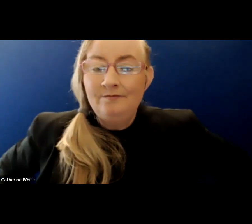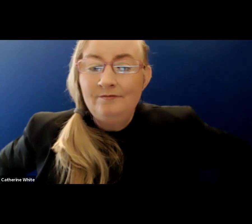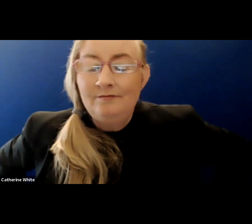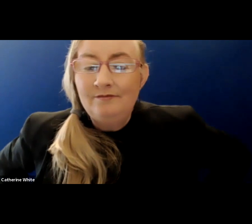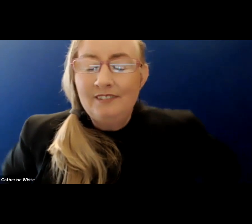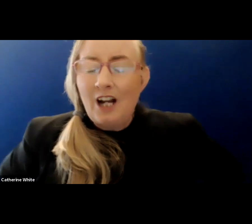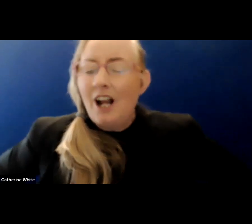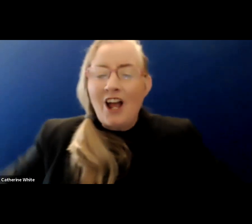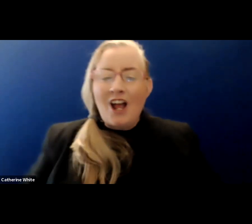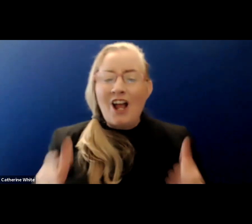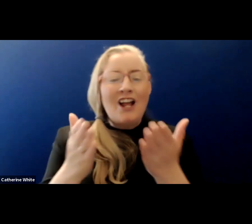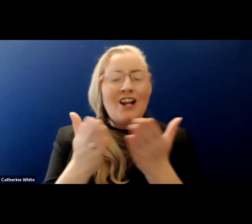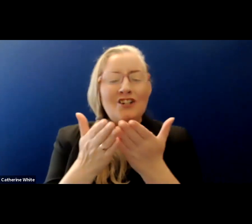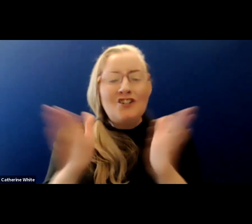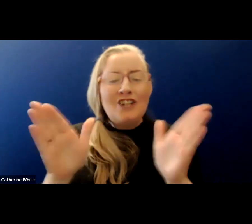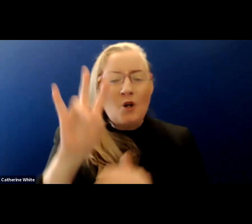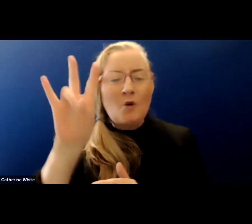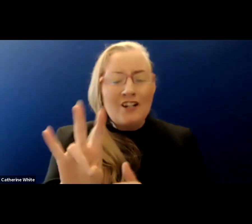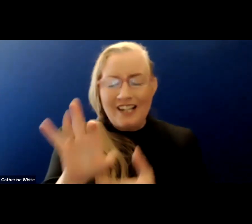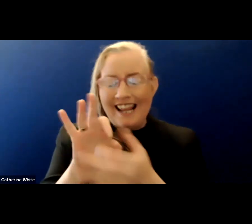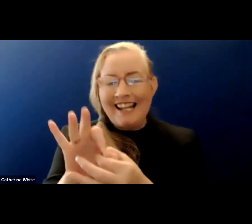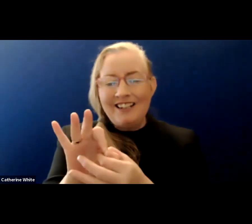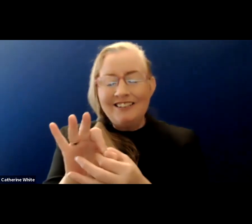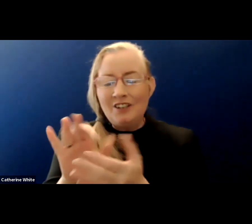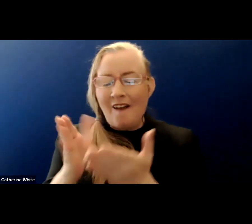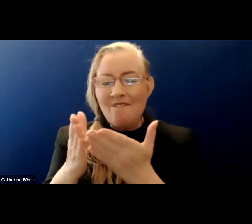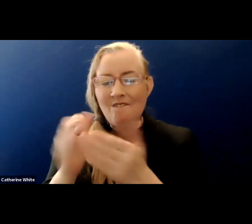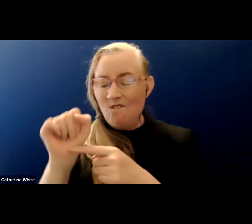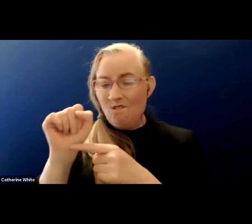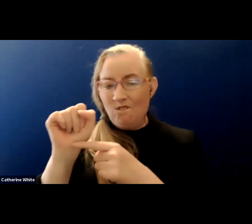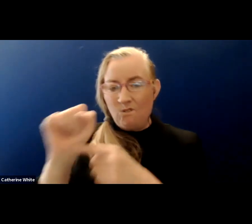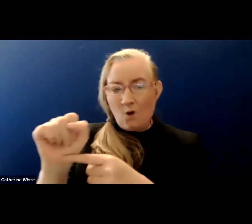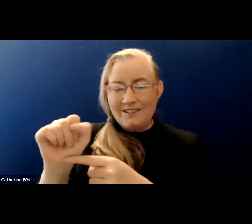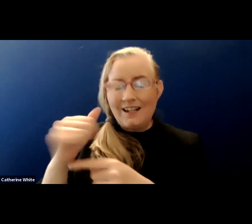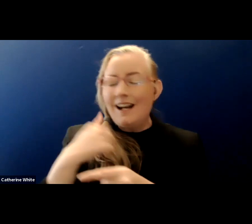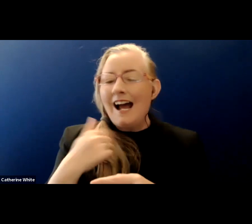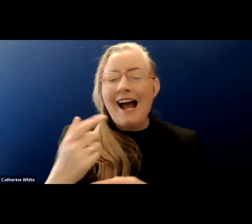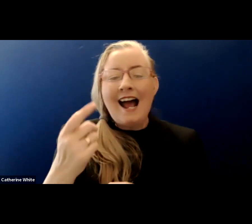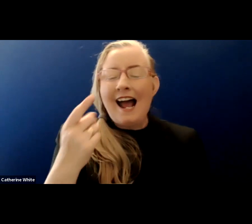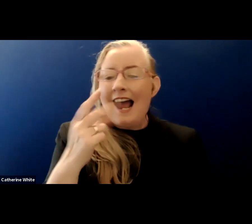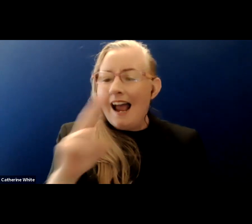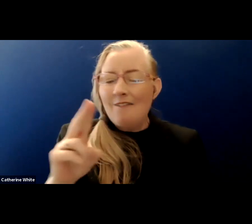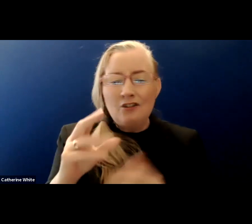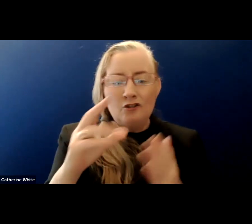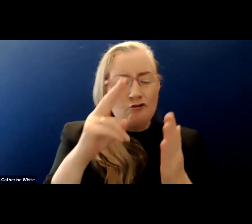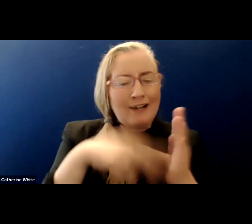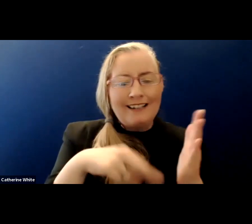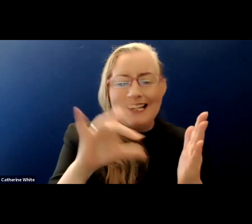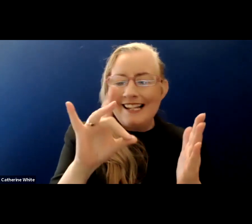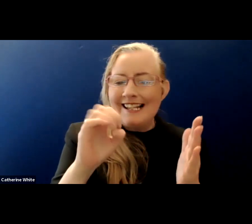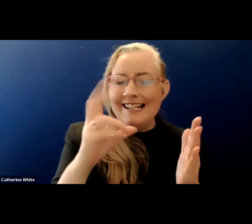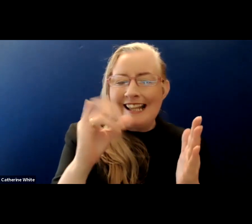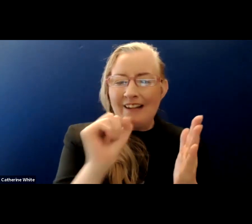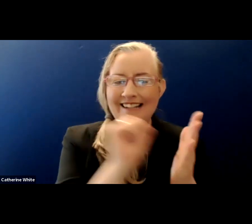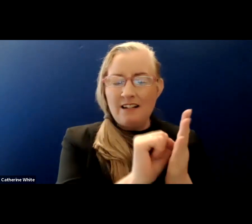It's a more general question related to the use of force. Because I haven't read John Heller's or Kevin Heller's, more recent article,